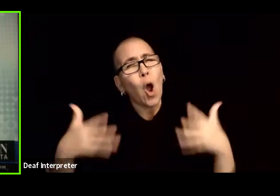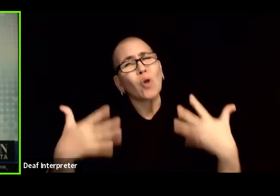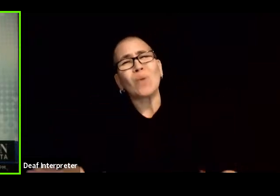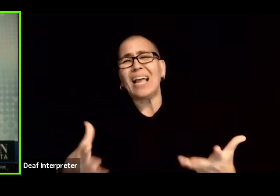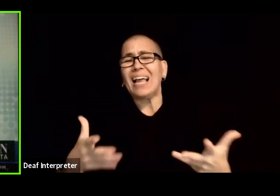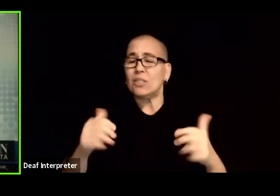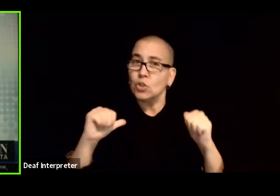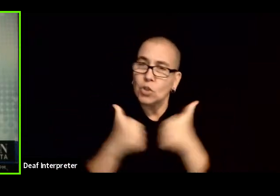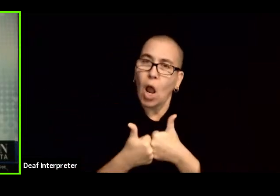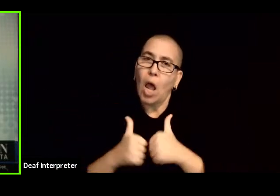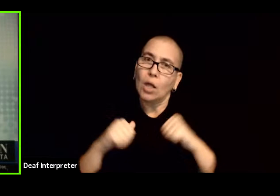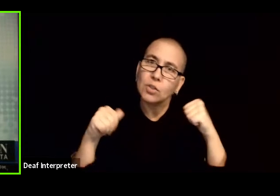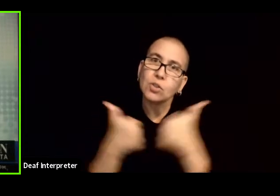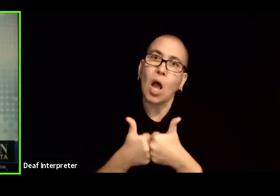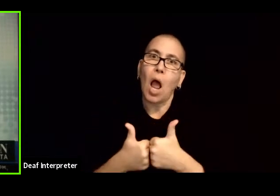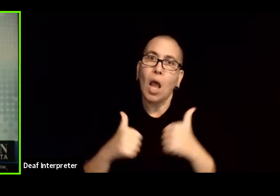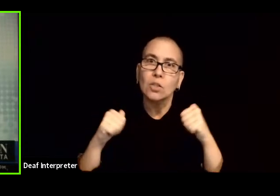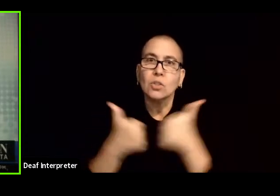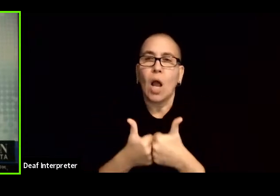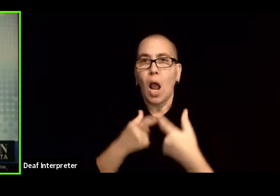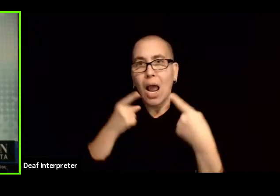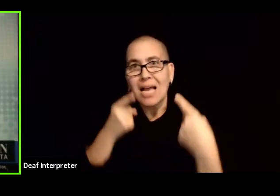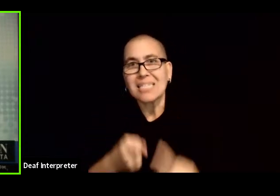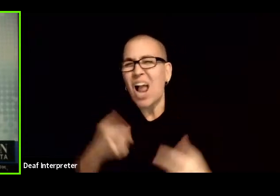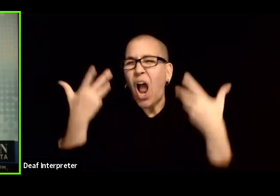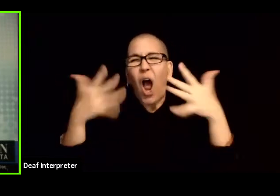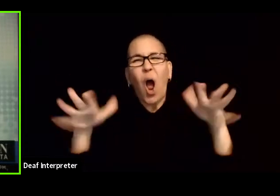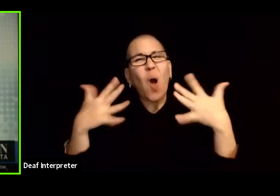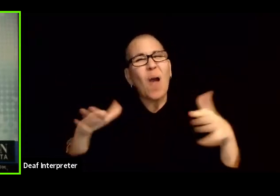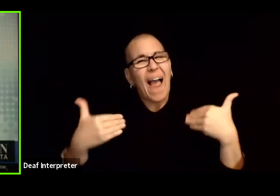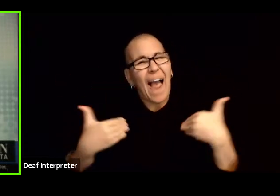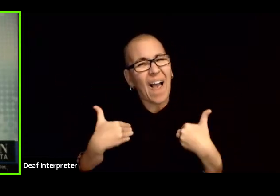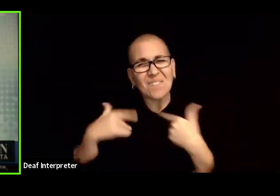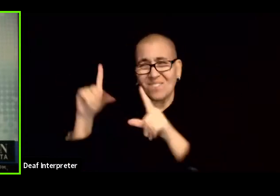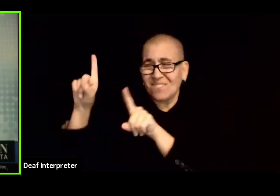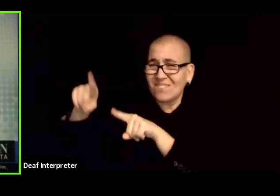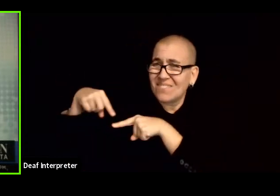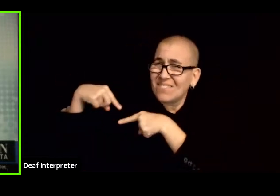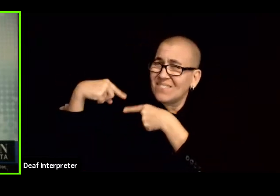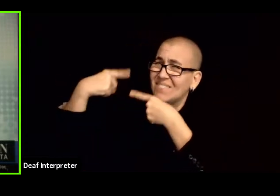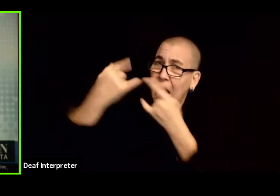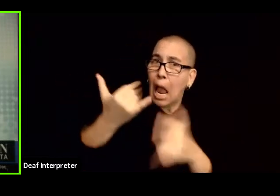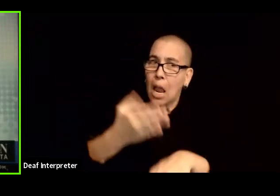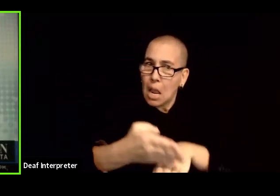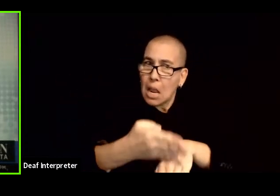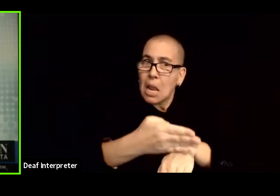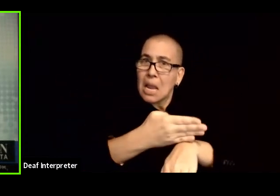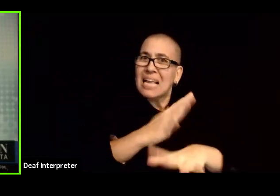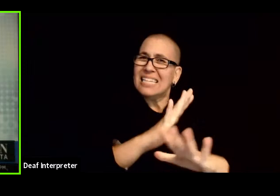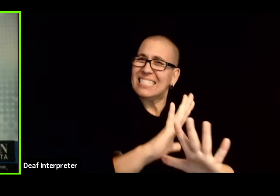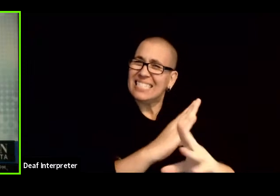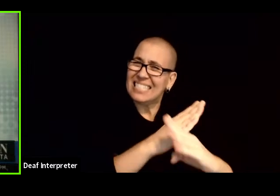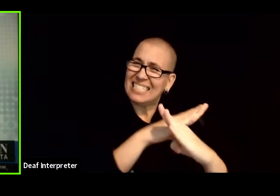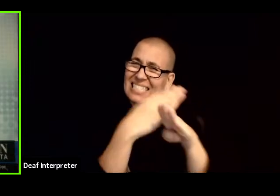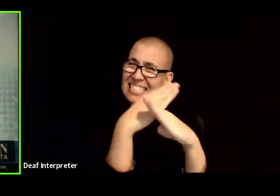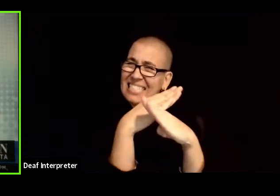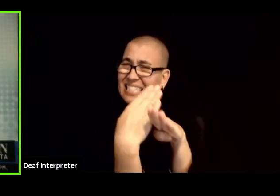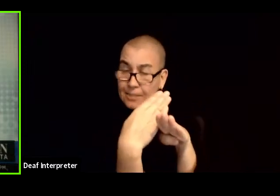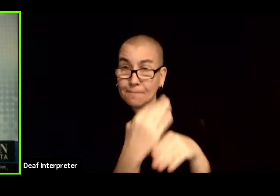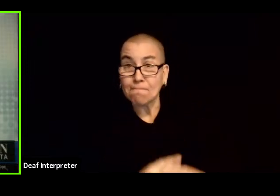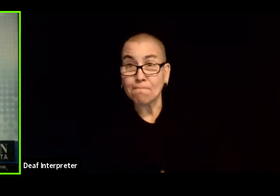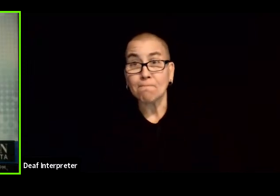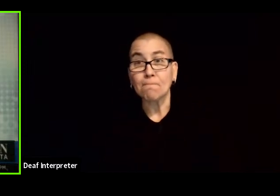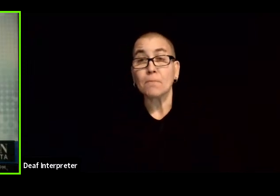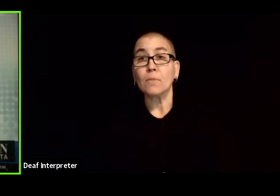and the more cases we see in long-term care workers, the worse those workforce challenges get. Earlier today,